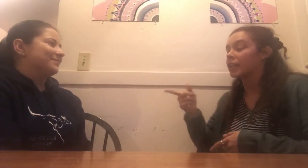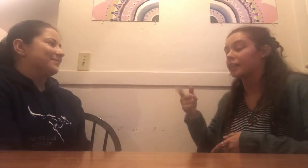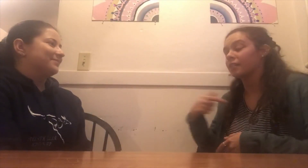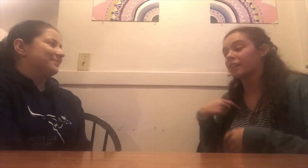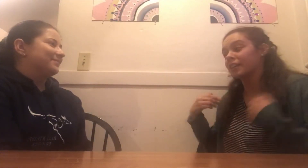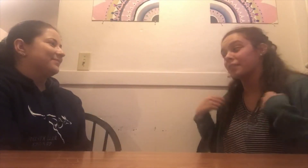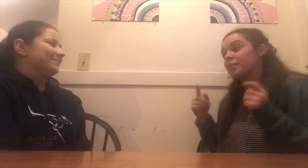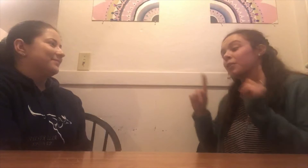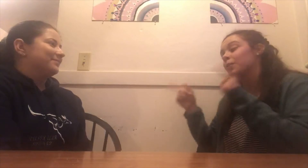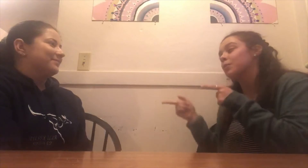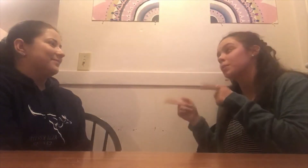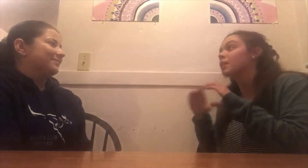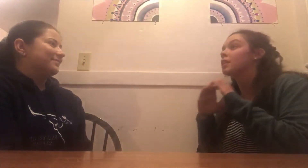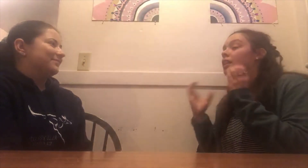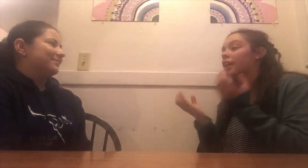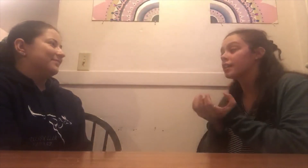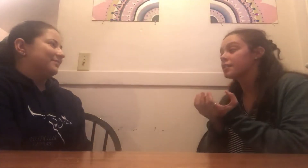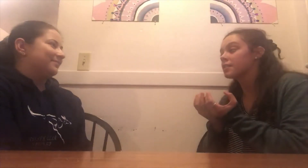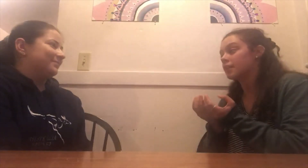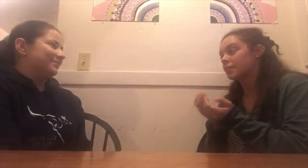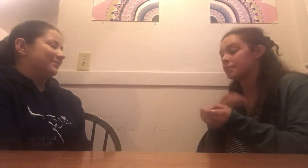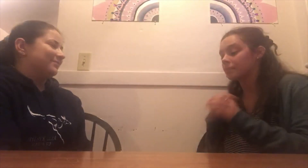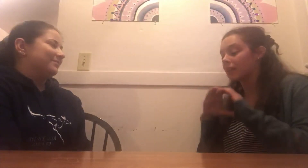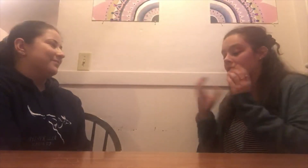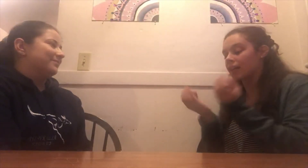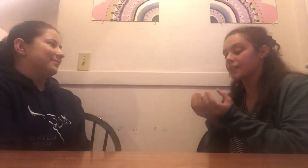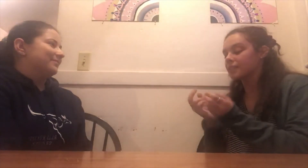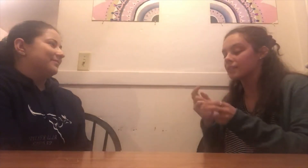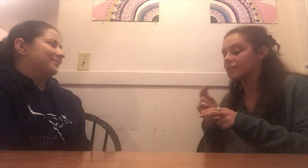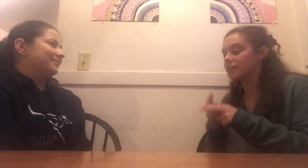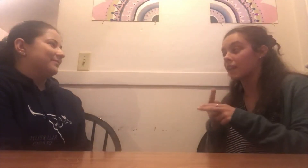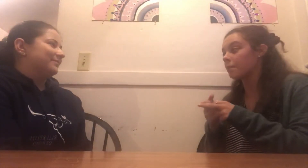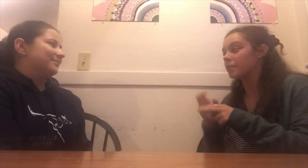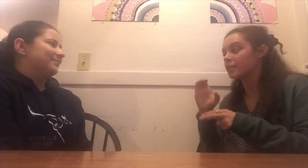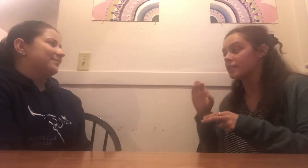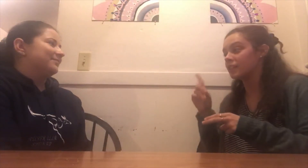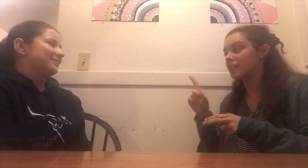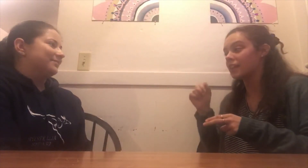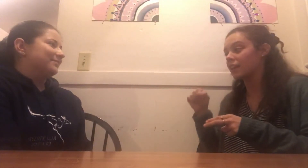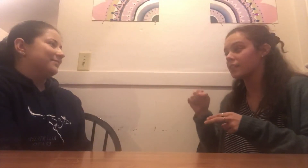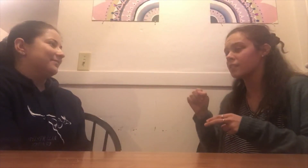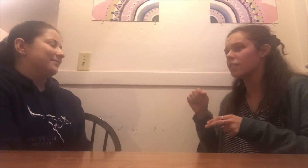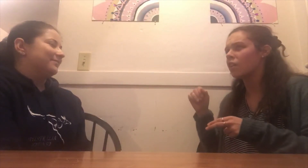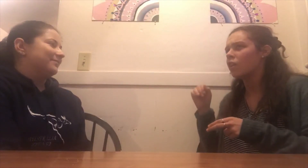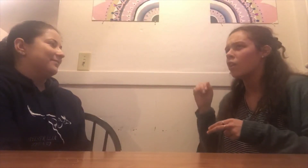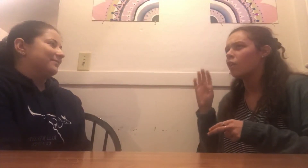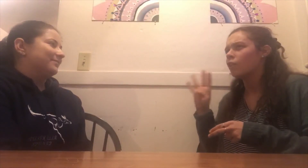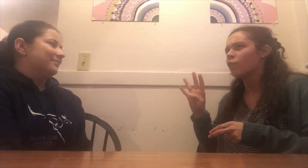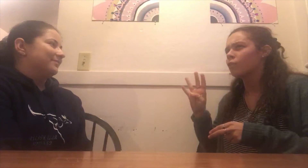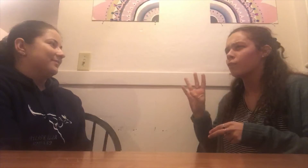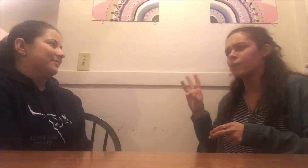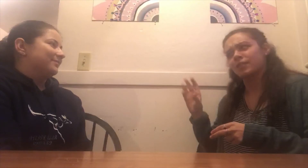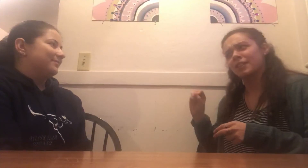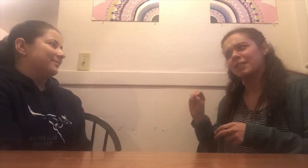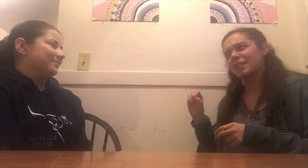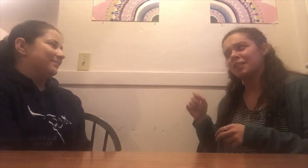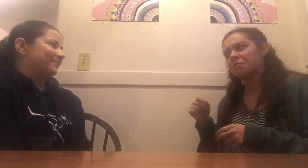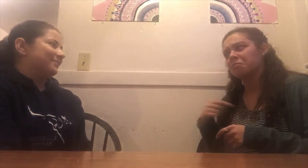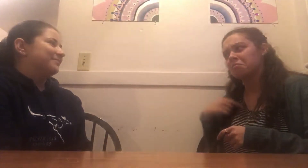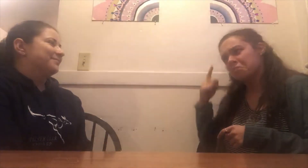Later I have to go to class. My class is named CDS 460, I